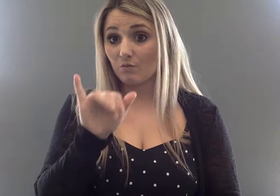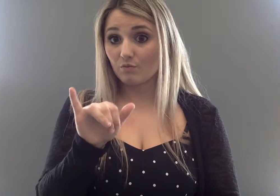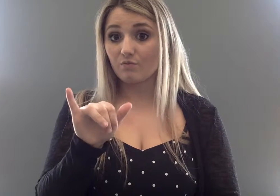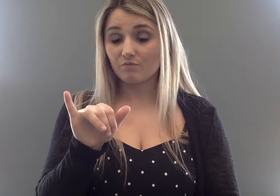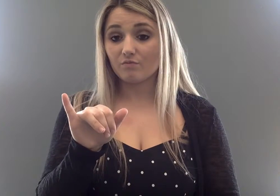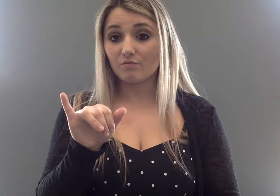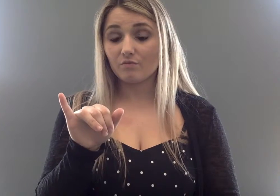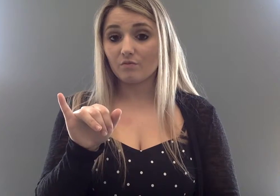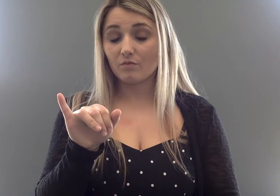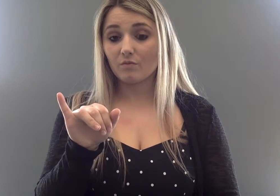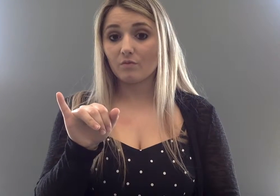to the fort